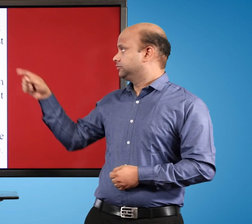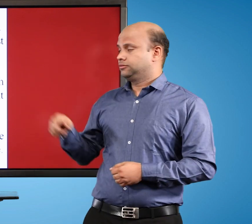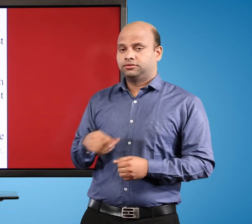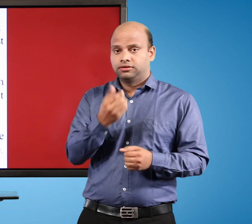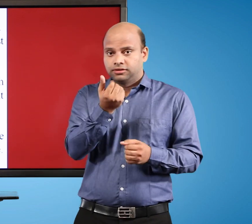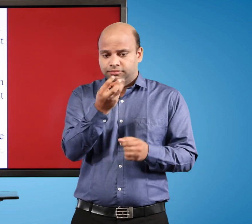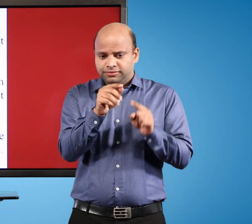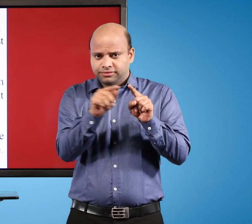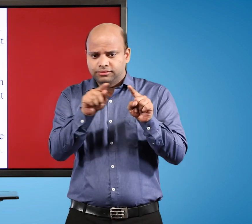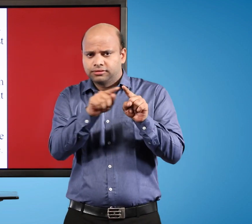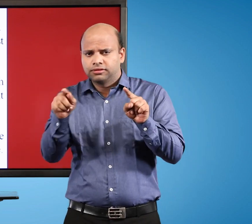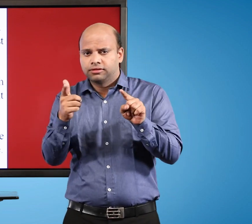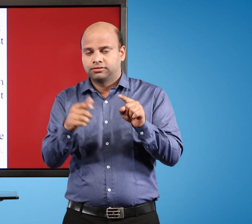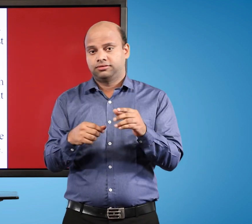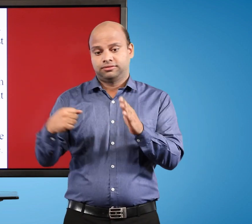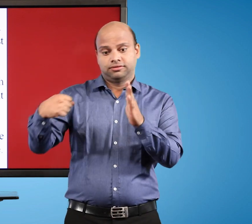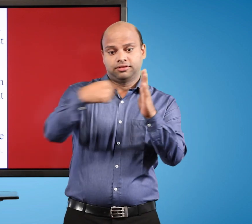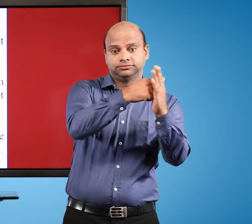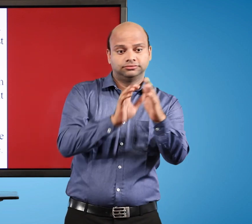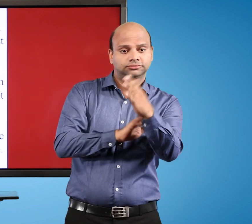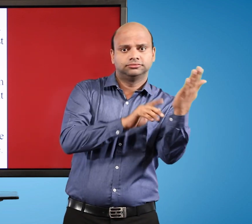Which number is at the farthest left?